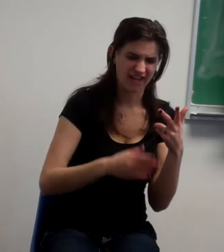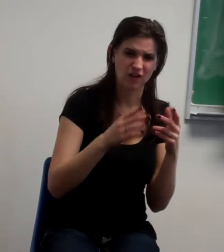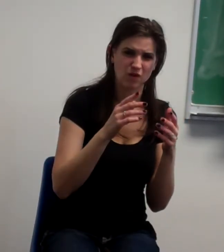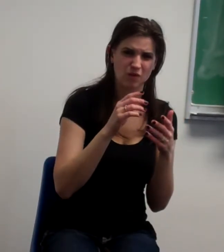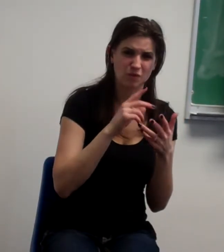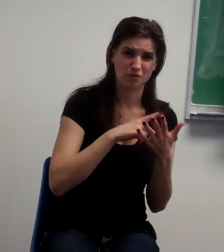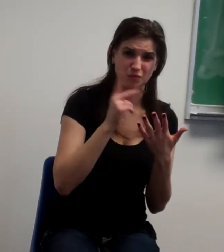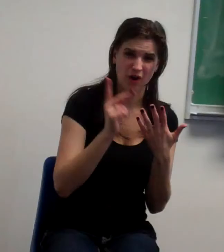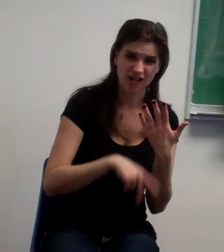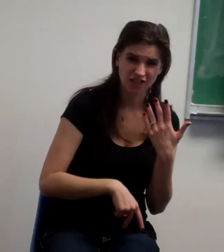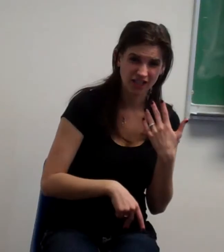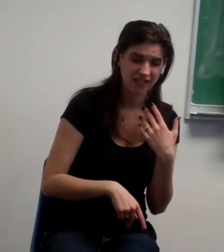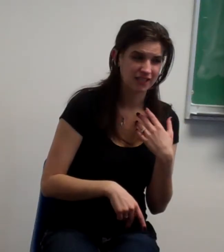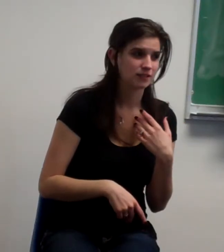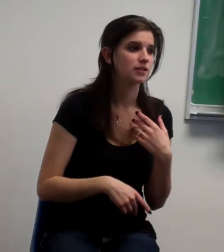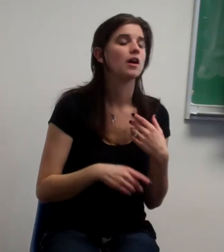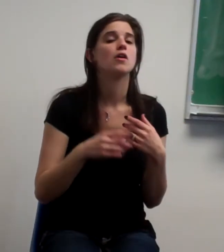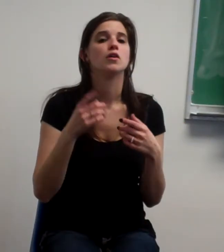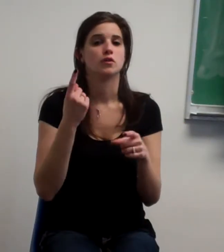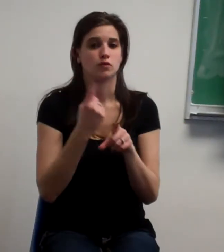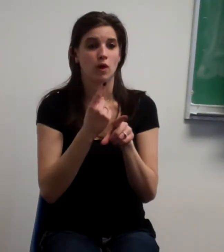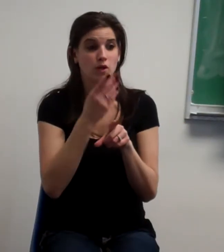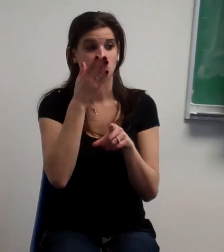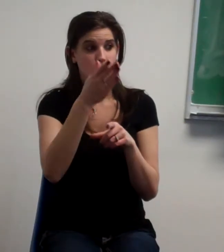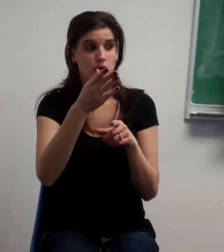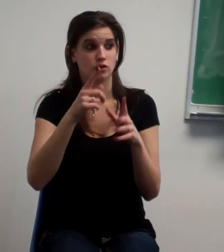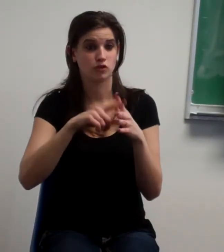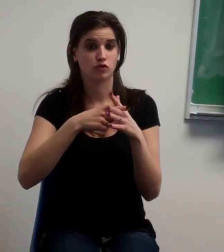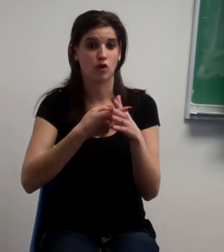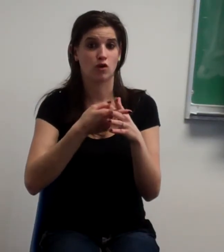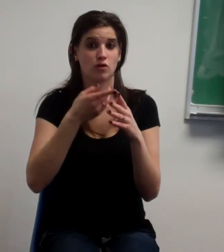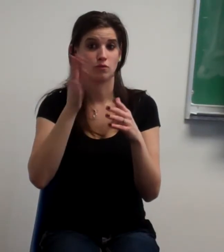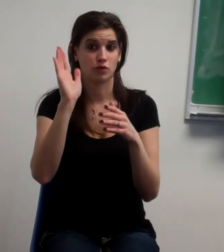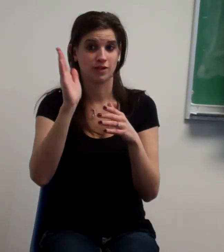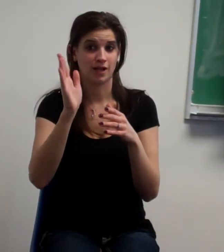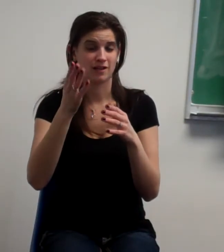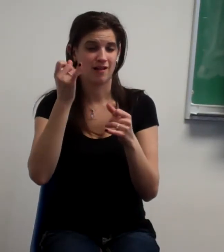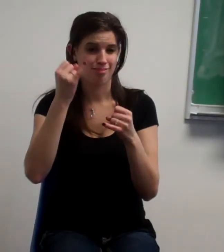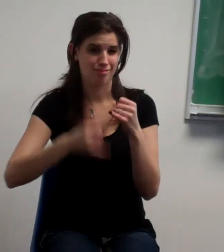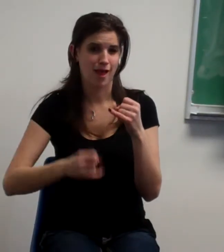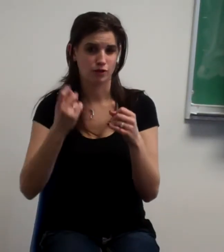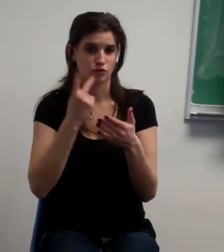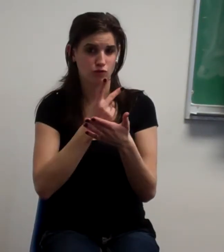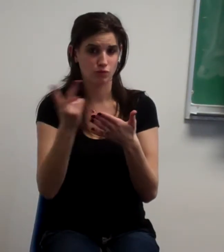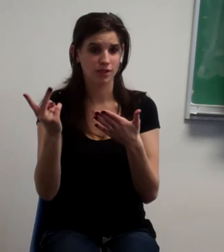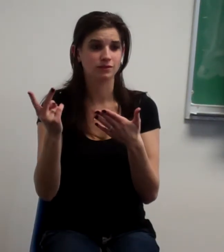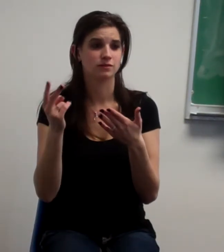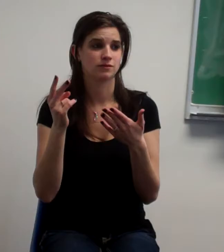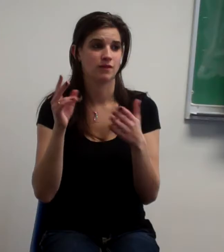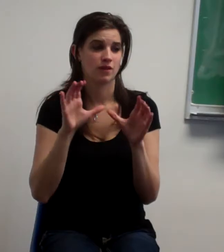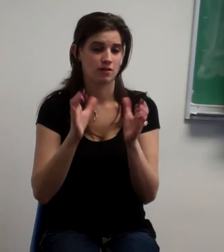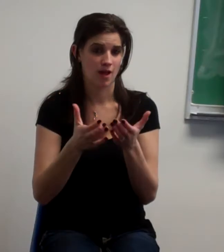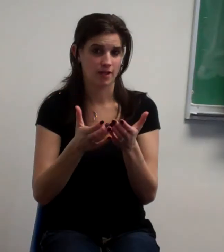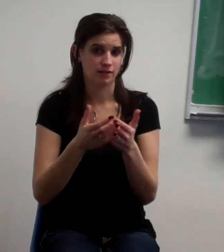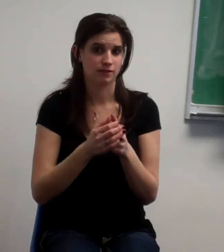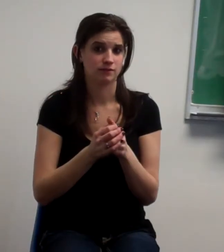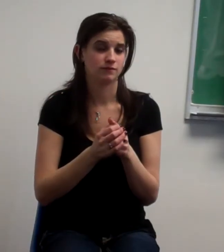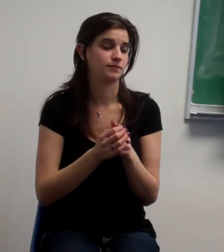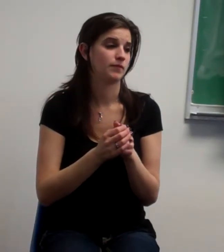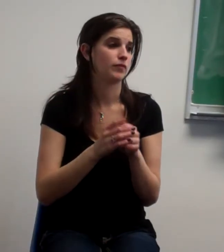in the last 2 weeks of our class, 4:24 to 5:3. From that point on, we'll present. On the 19th, I'm going to